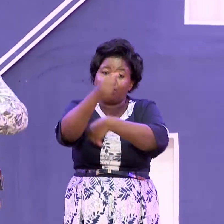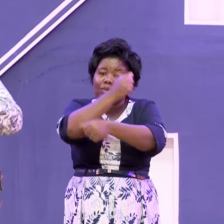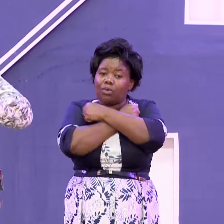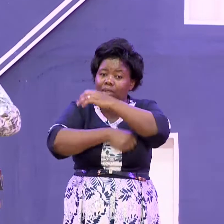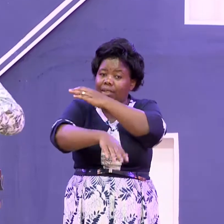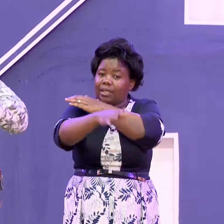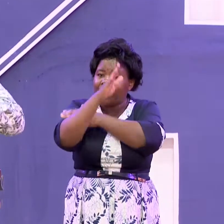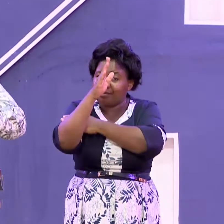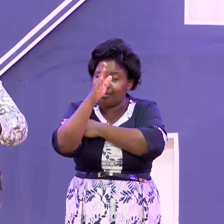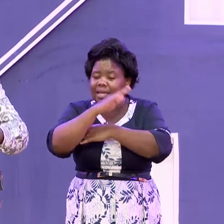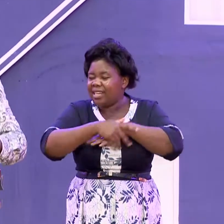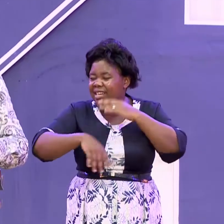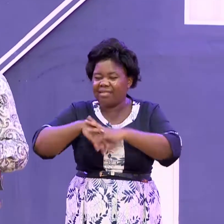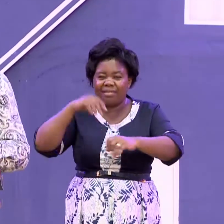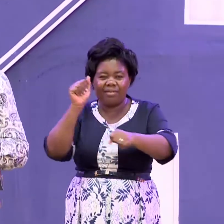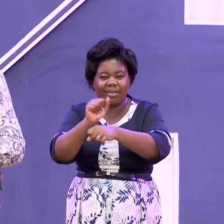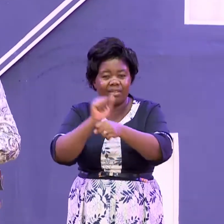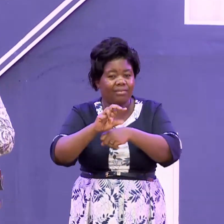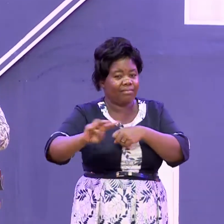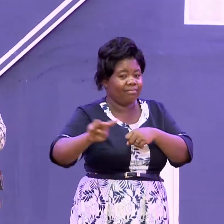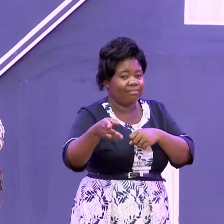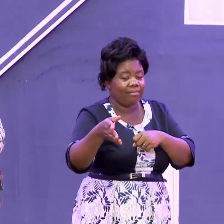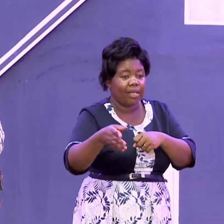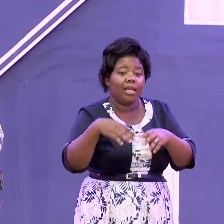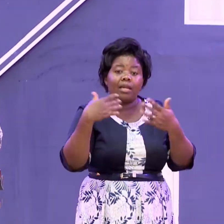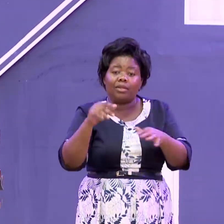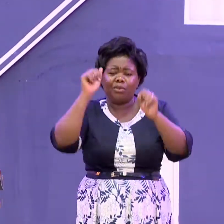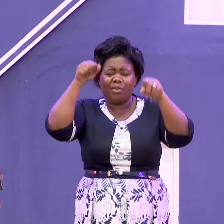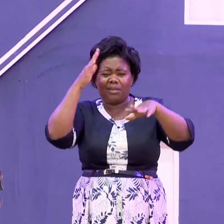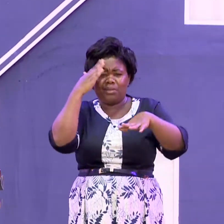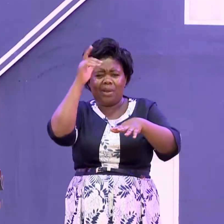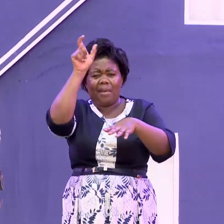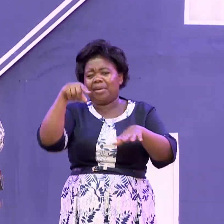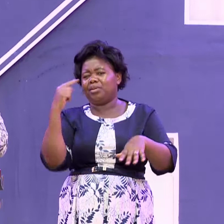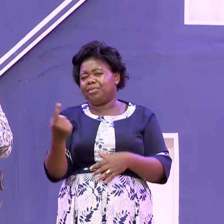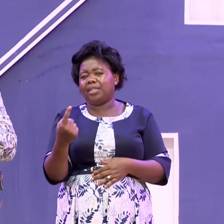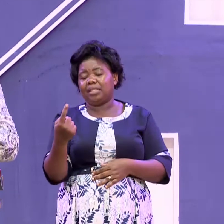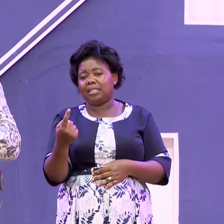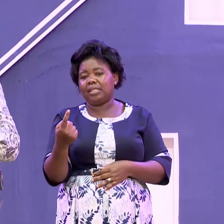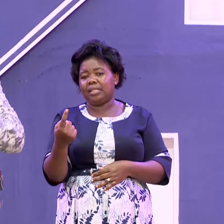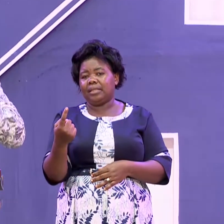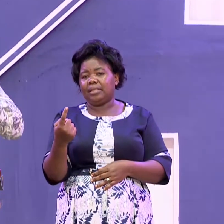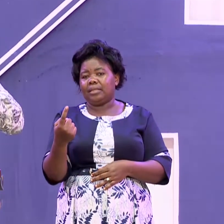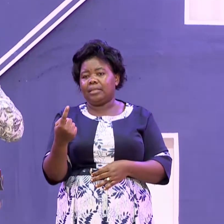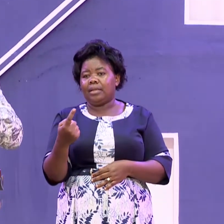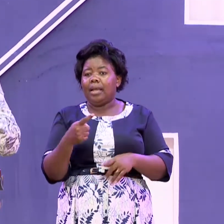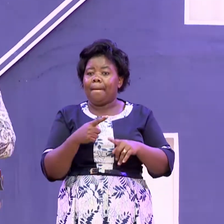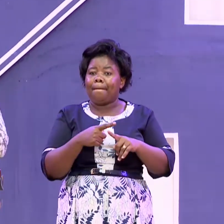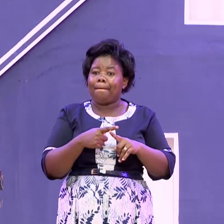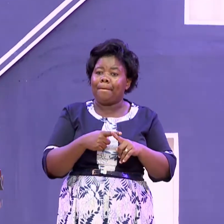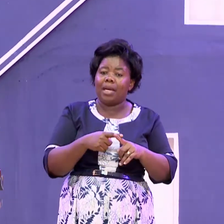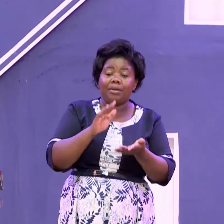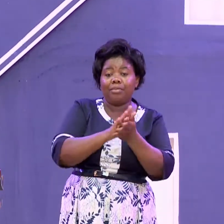work like that. That you need to know somebody first. That you need to be his